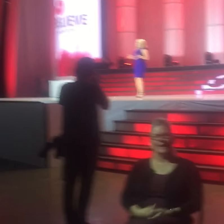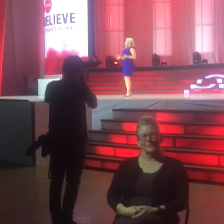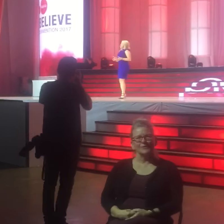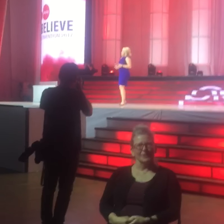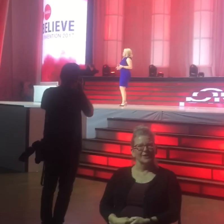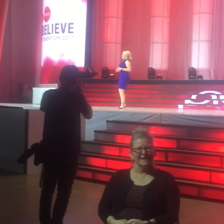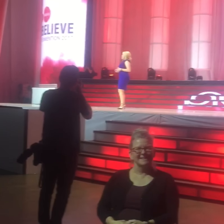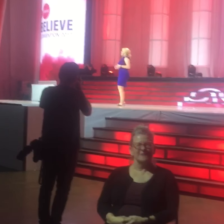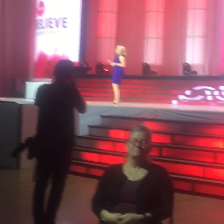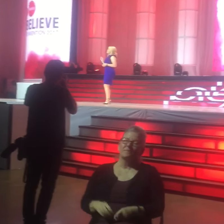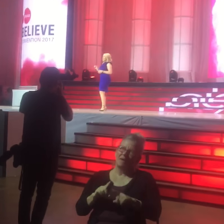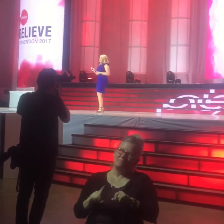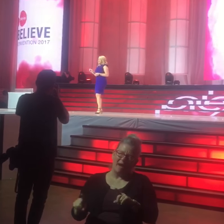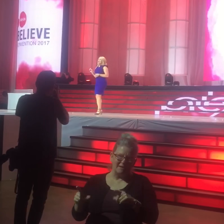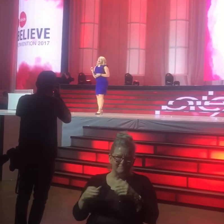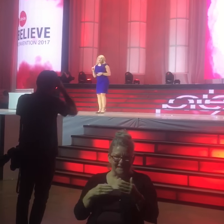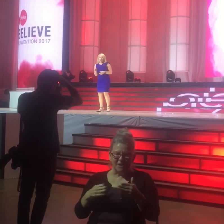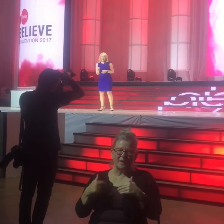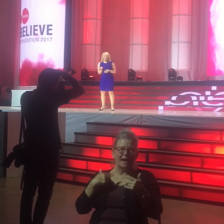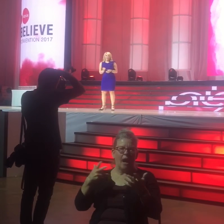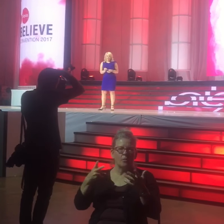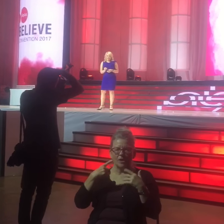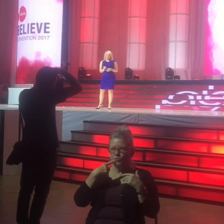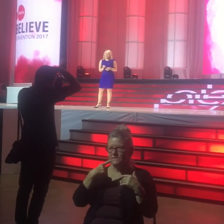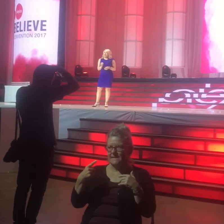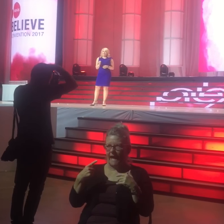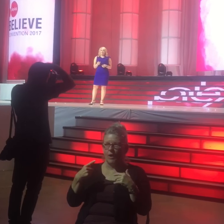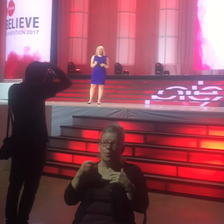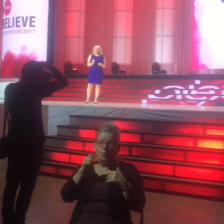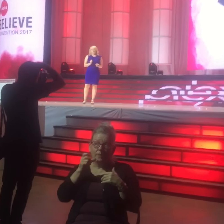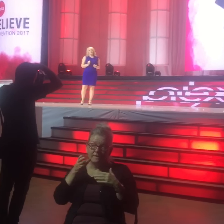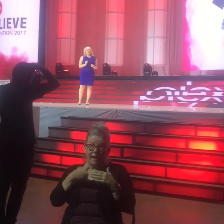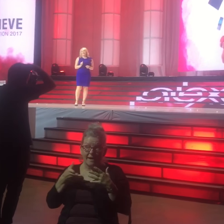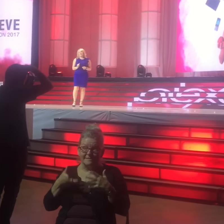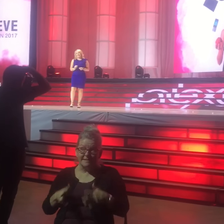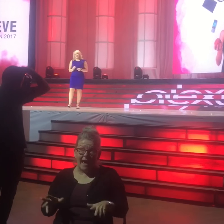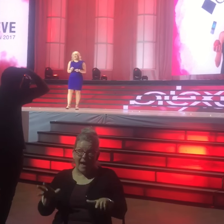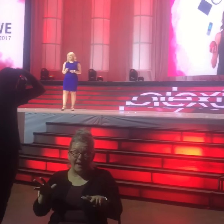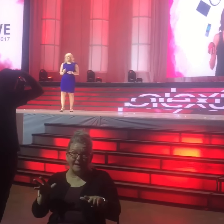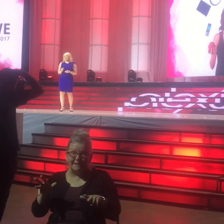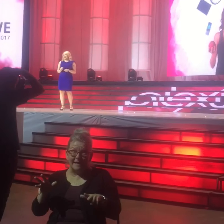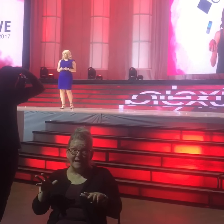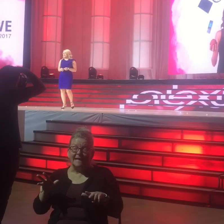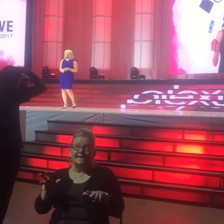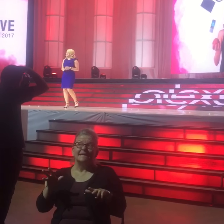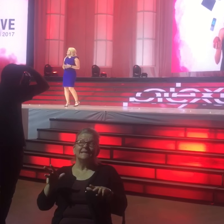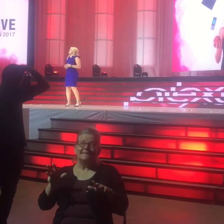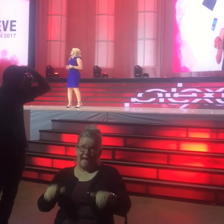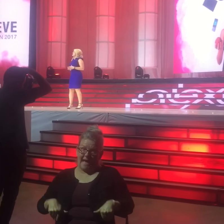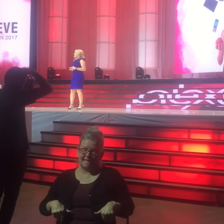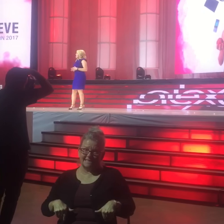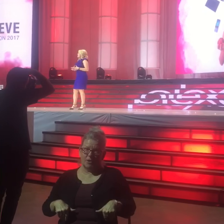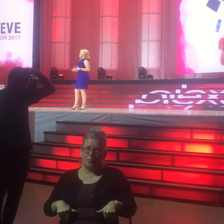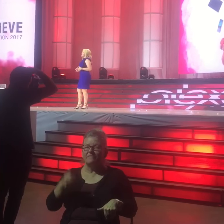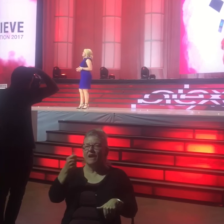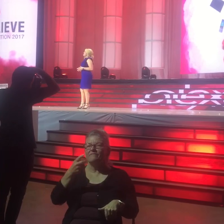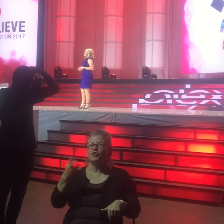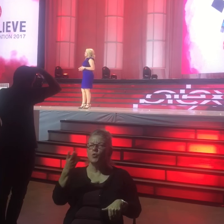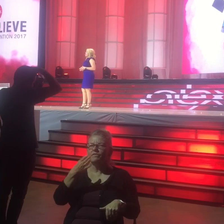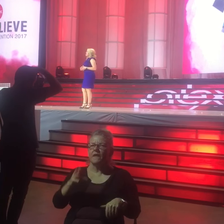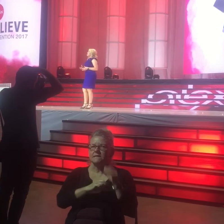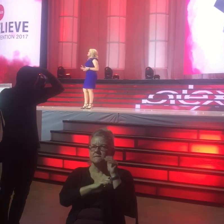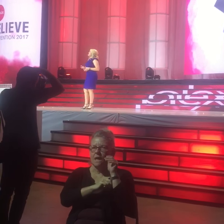by that, I want to say, we are not done yet. We've got a few things up our sleeve yet this afternoon. So to start off my